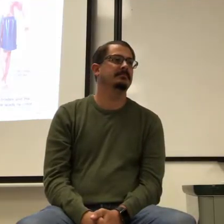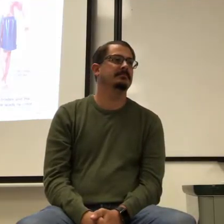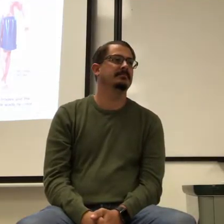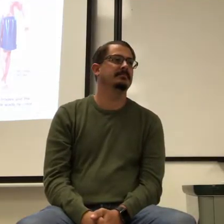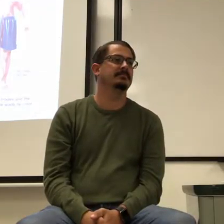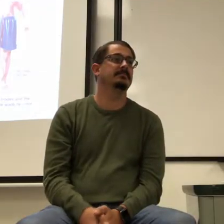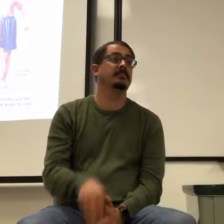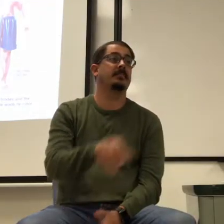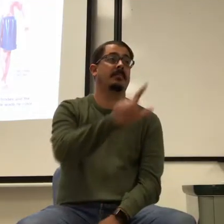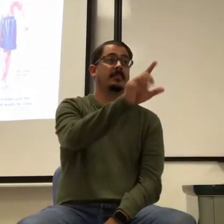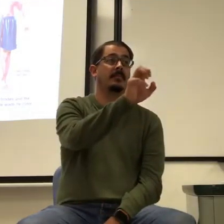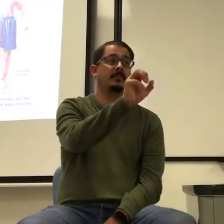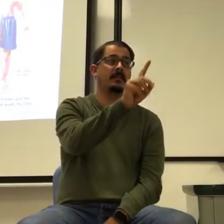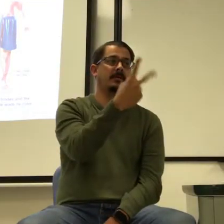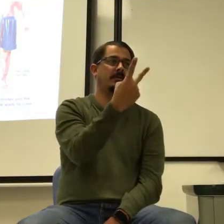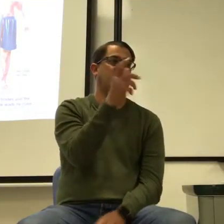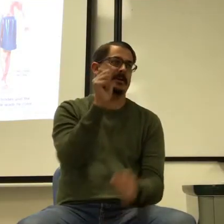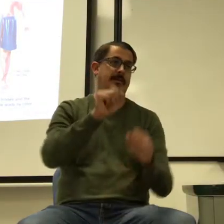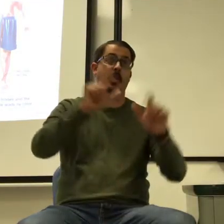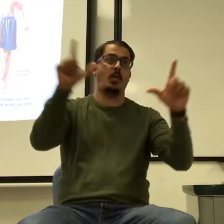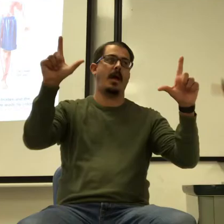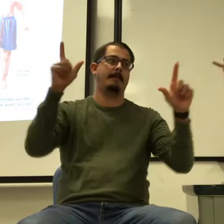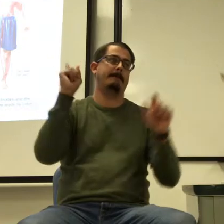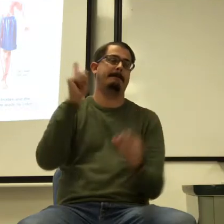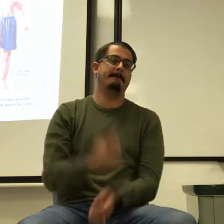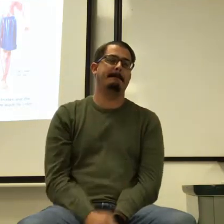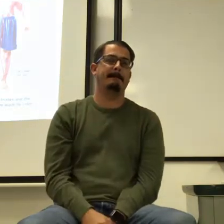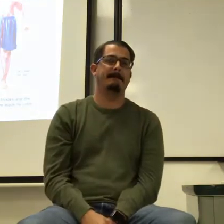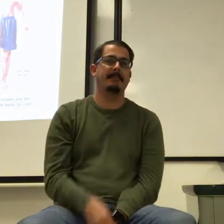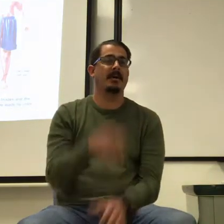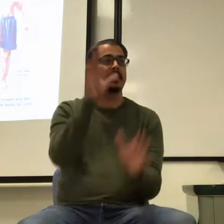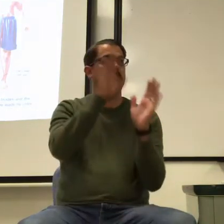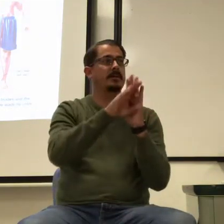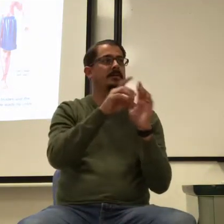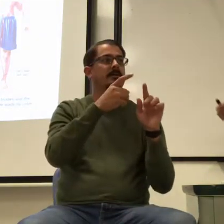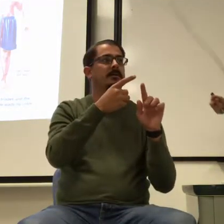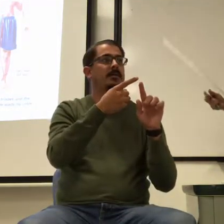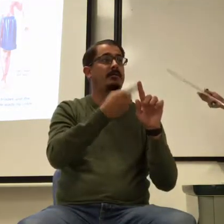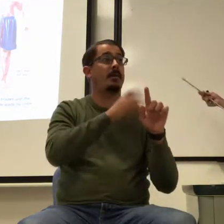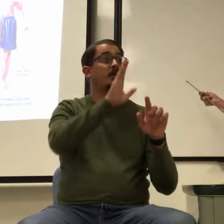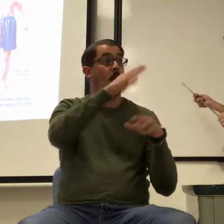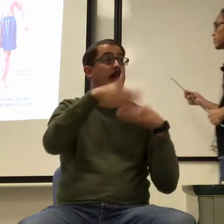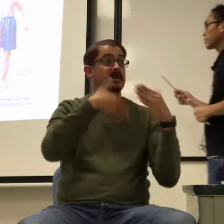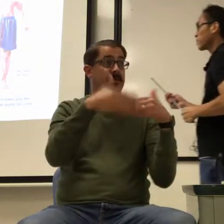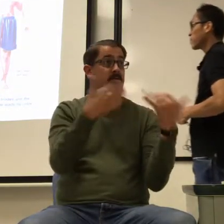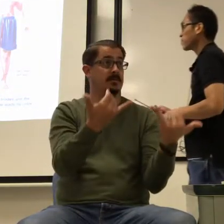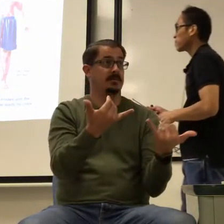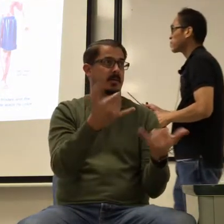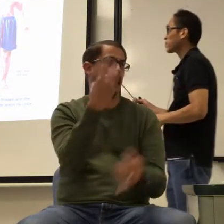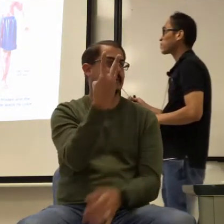Where's lead two? I just blew it up. So this is a picture from your procedures.